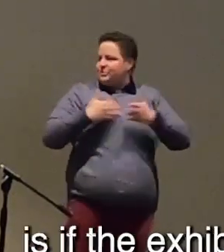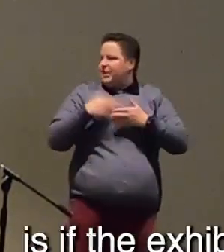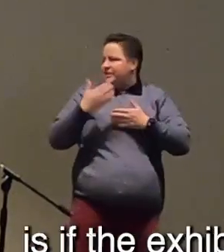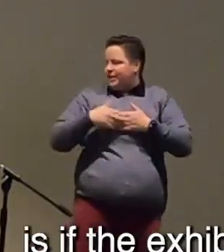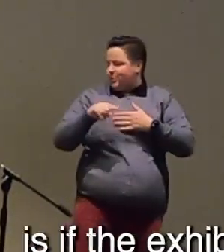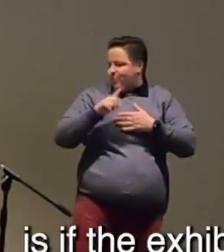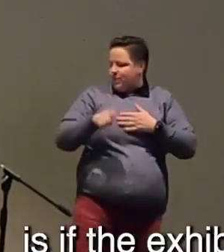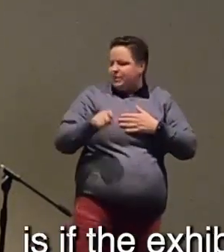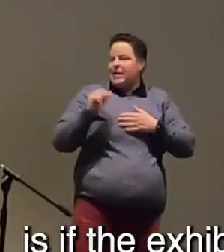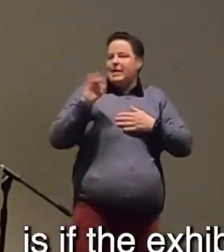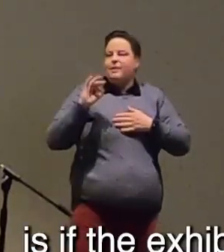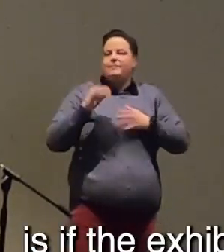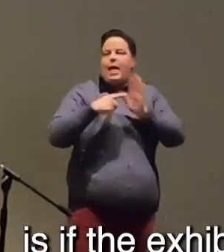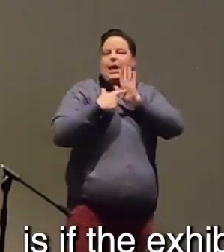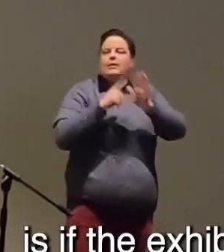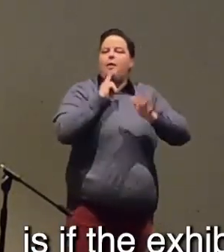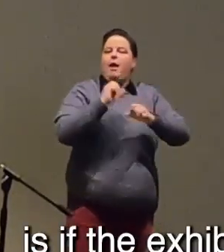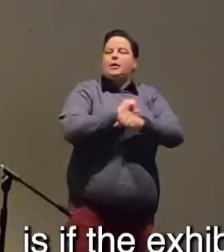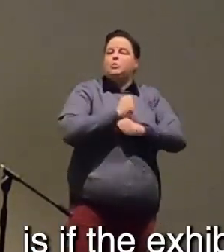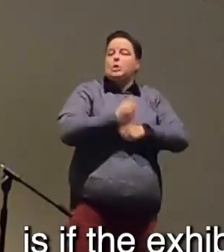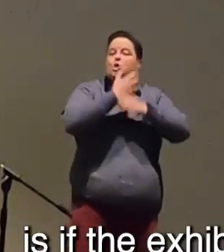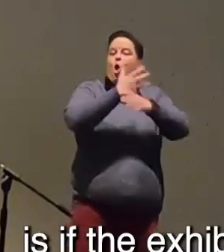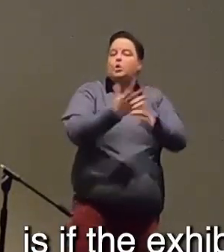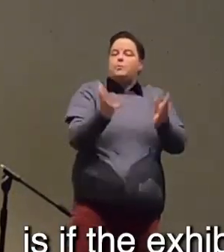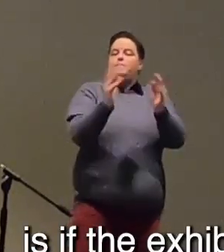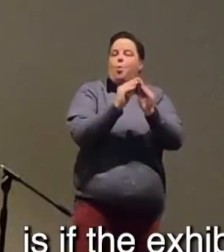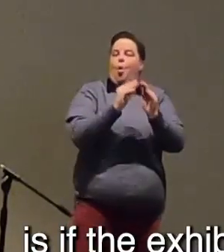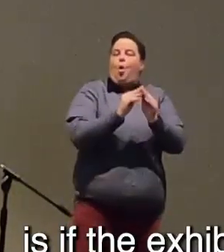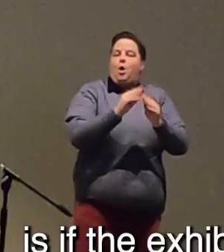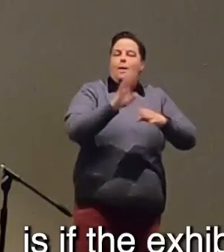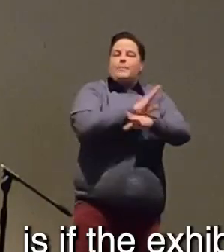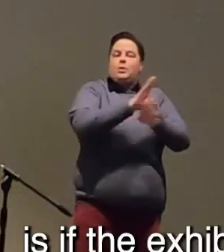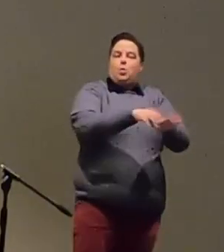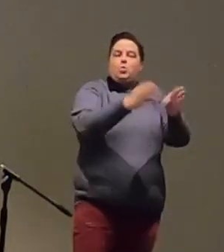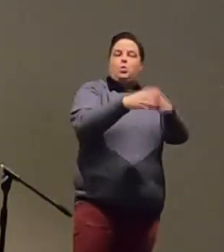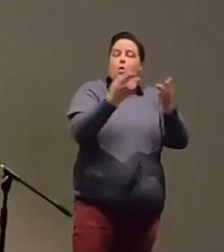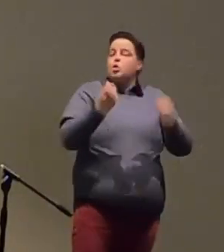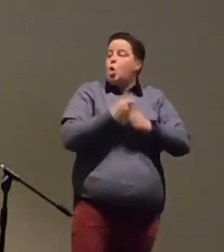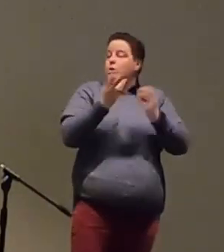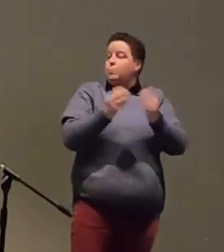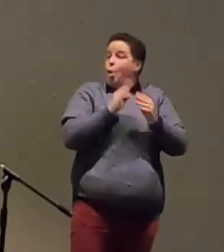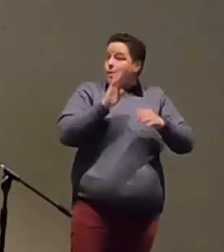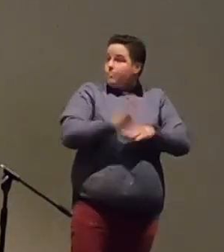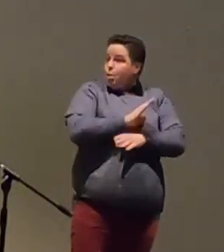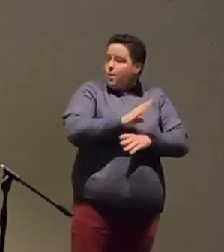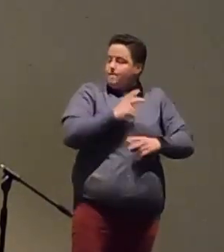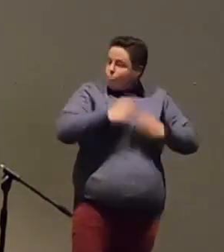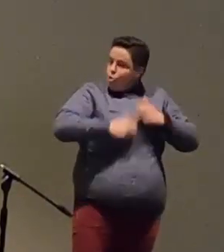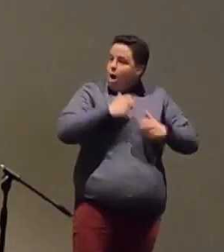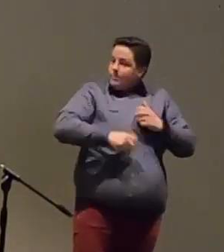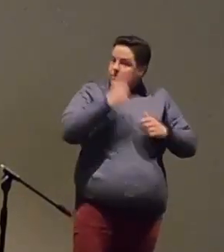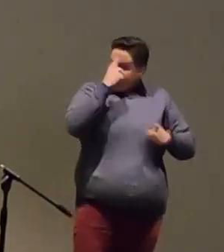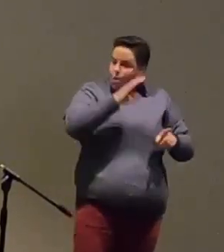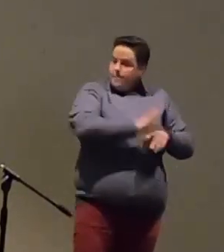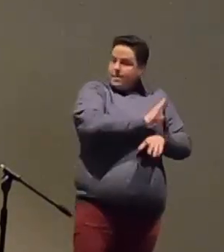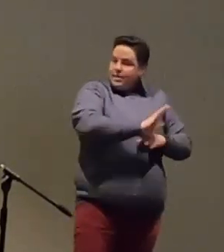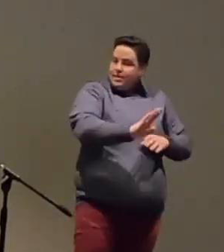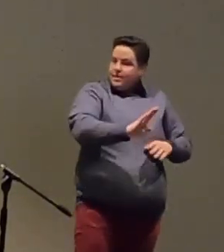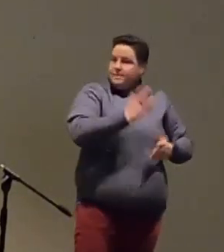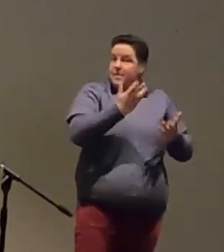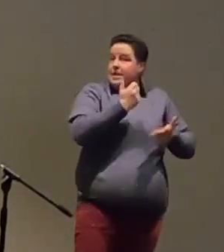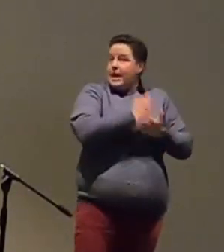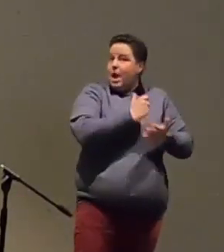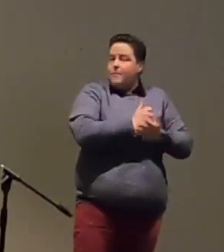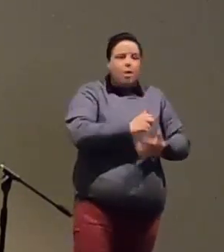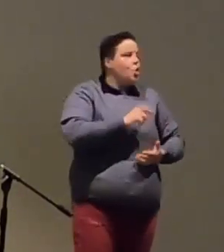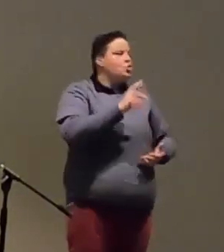question, is if the exhibition actually caused more problems for his business than helped it?